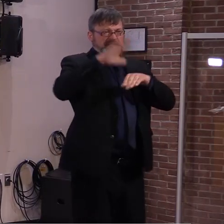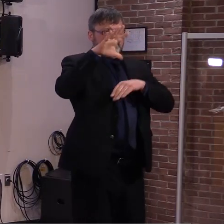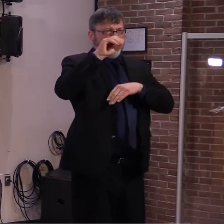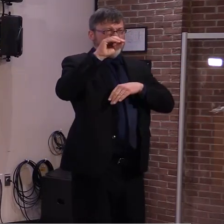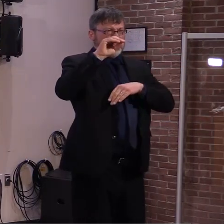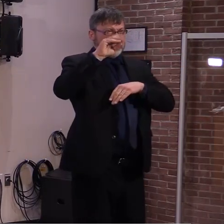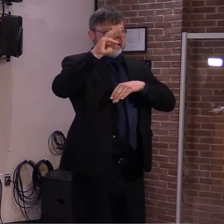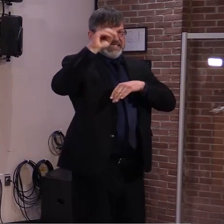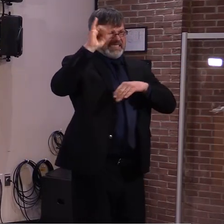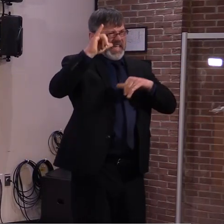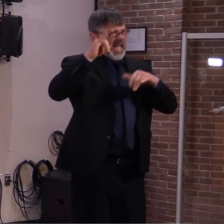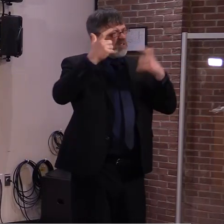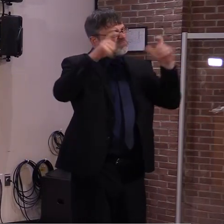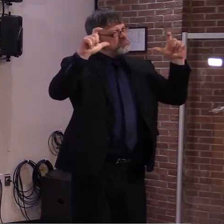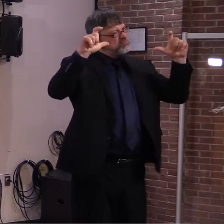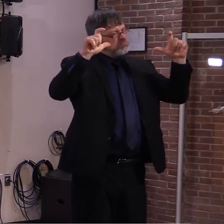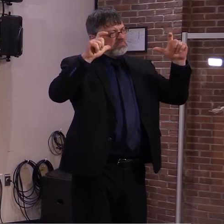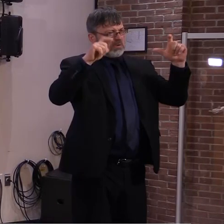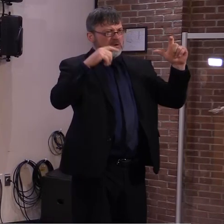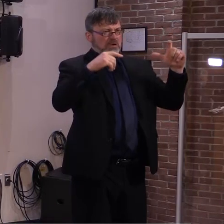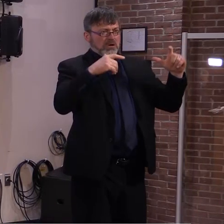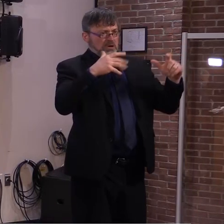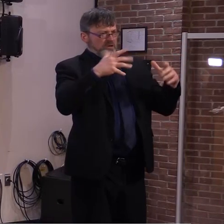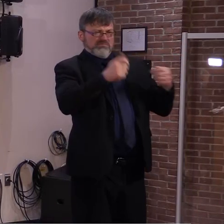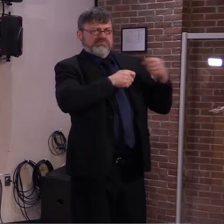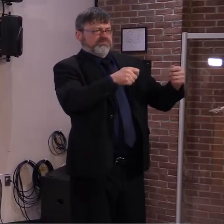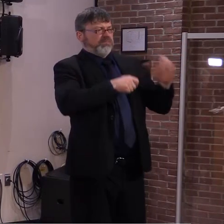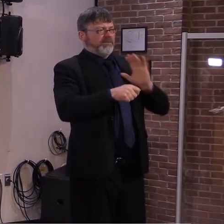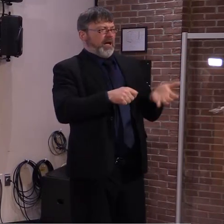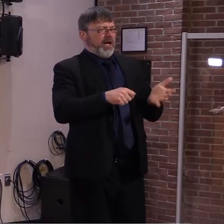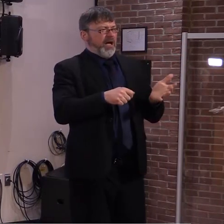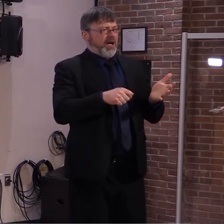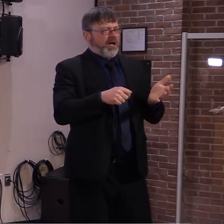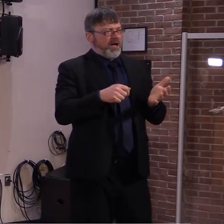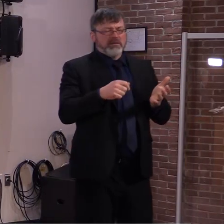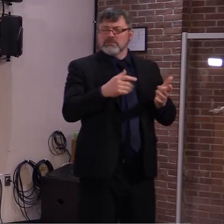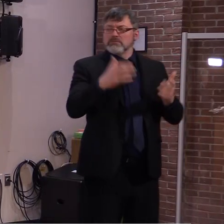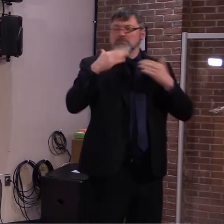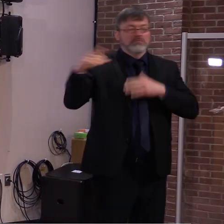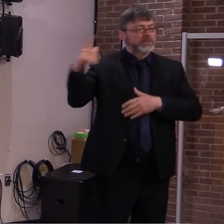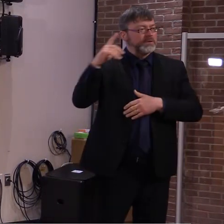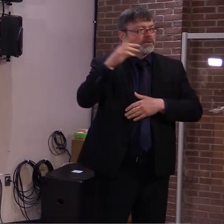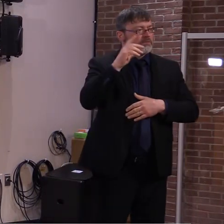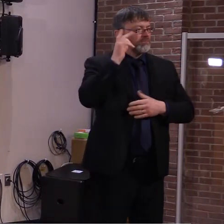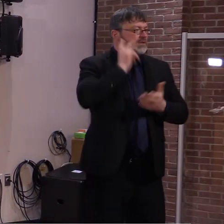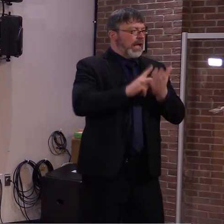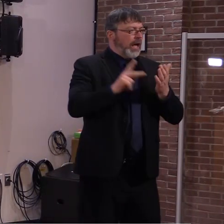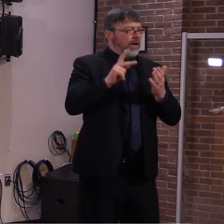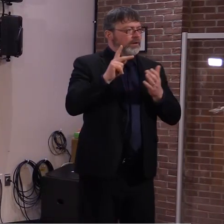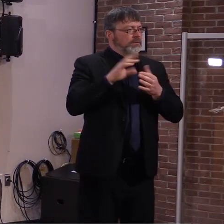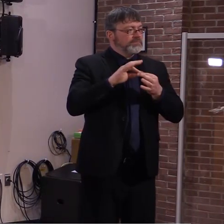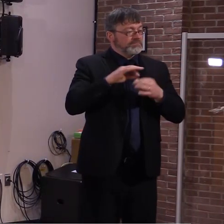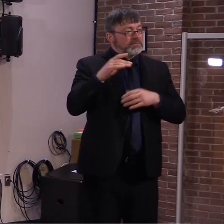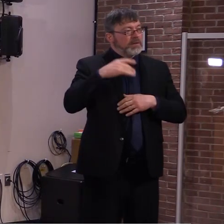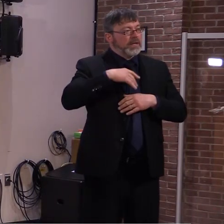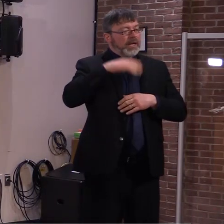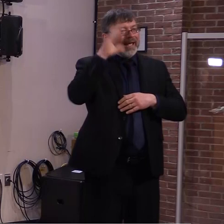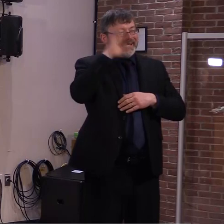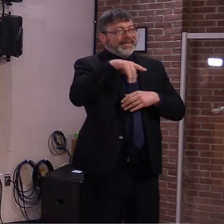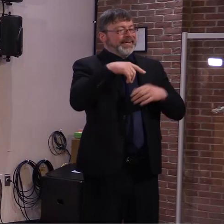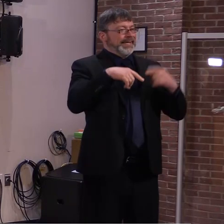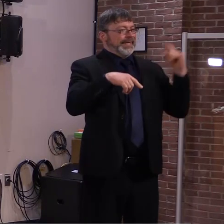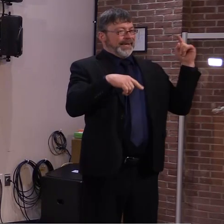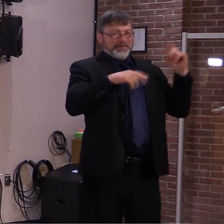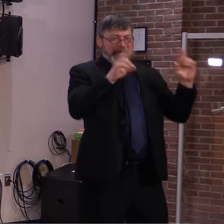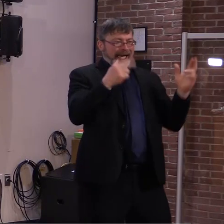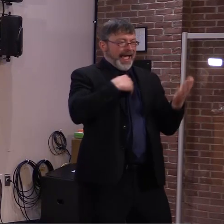Devin, it was the only press conference I didn't bring the age band breakdowns on, but with the population in each, but it certainly